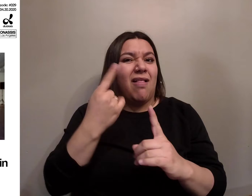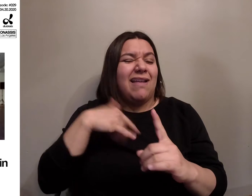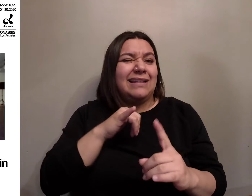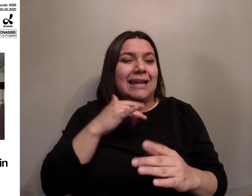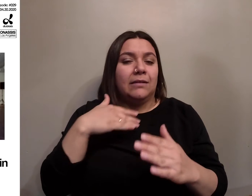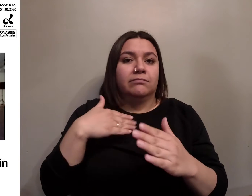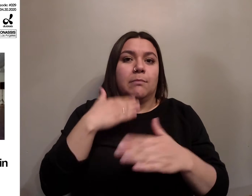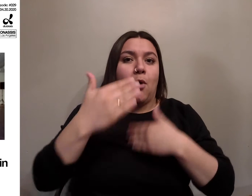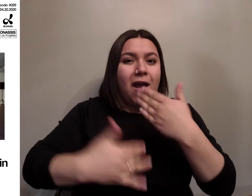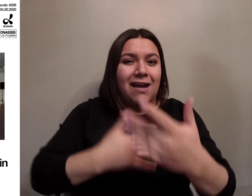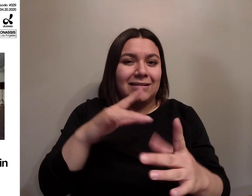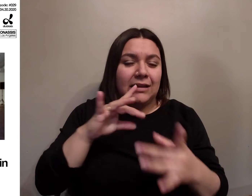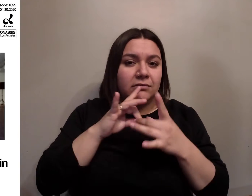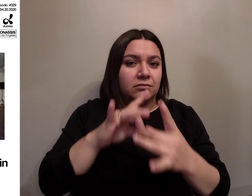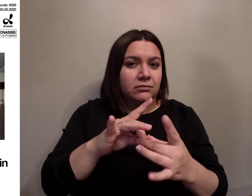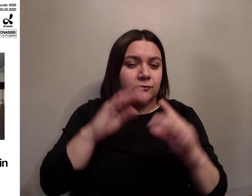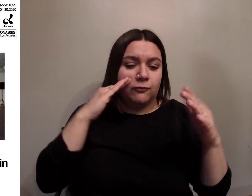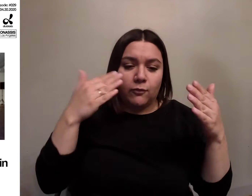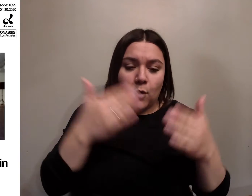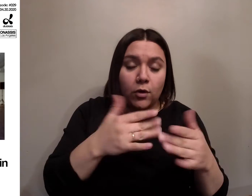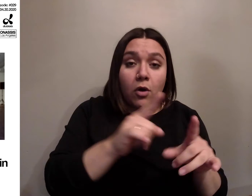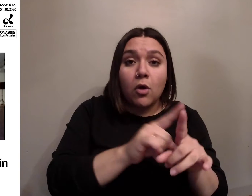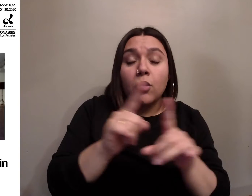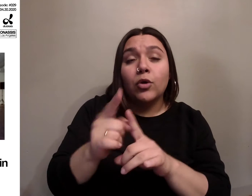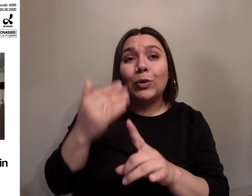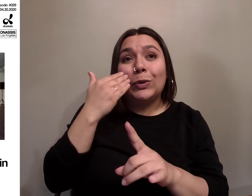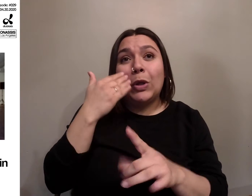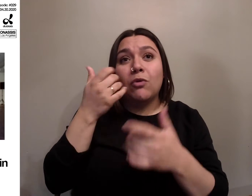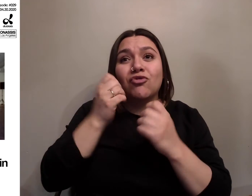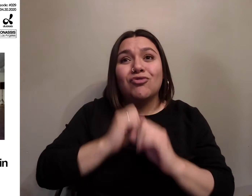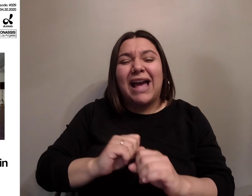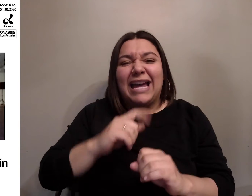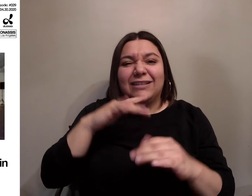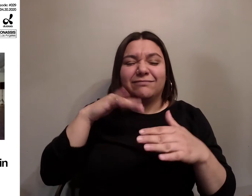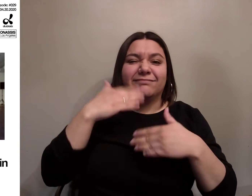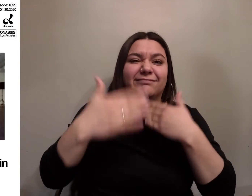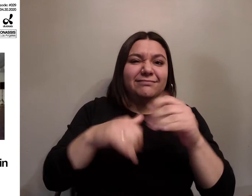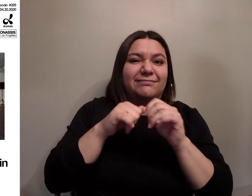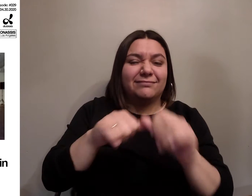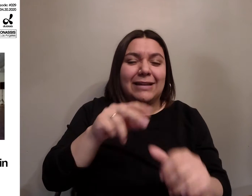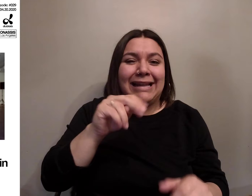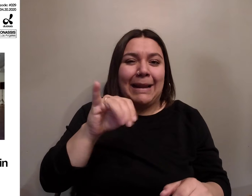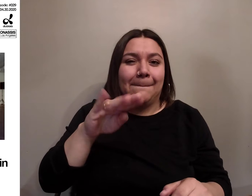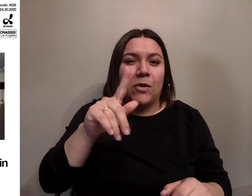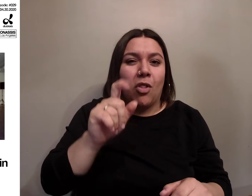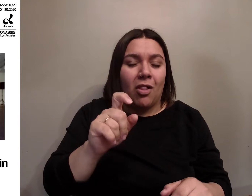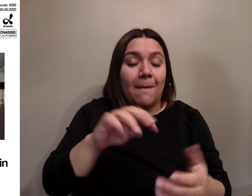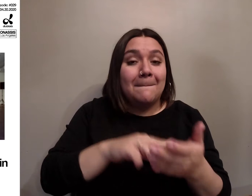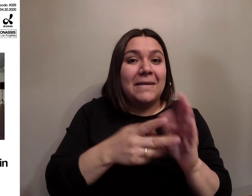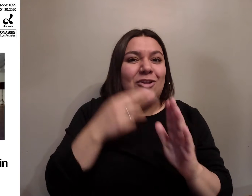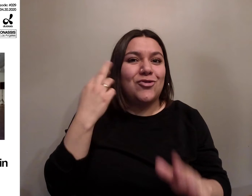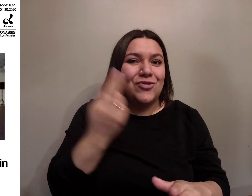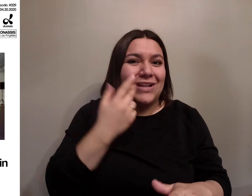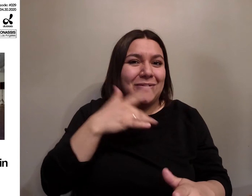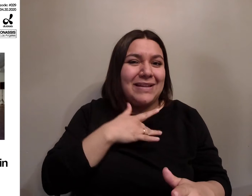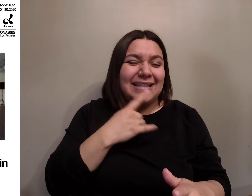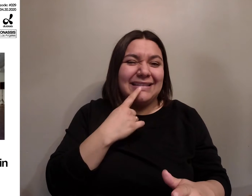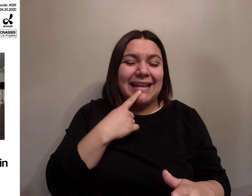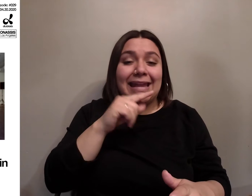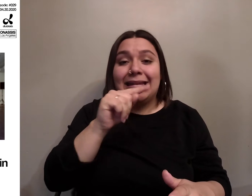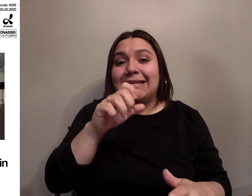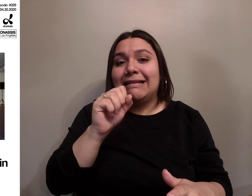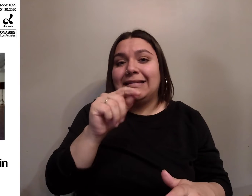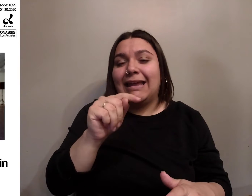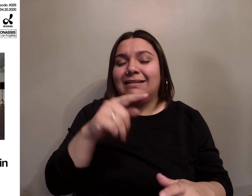like process oriented, one that, attempts to stay nimble. So this is really why we say test